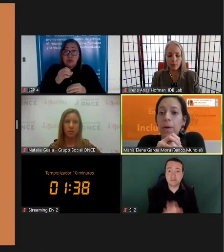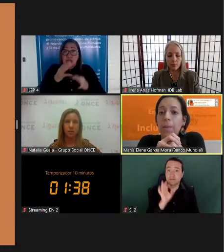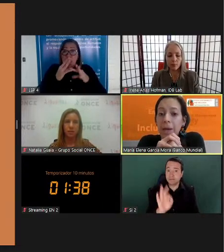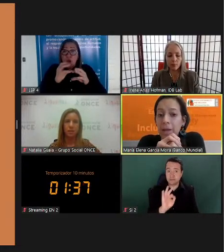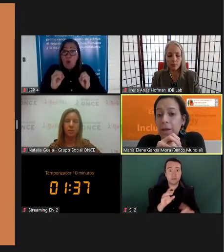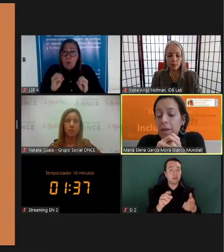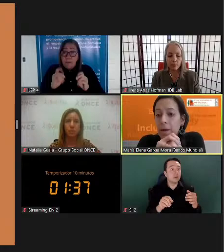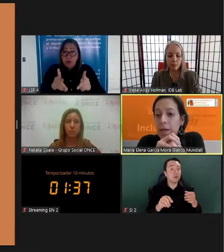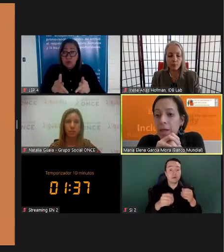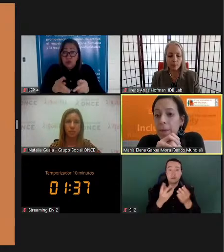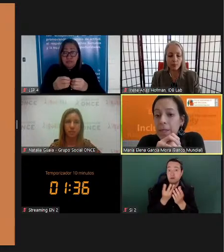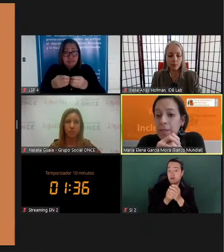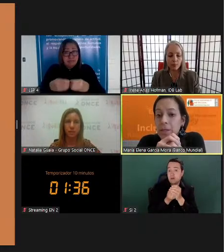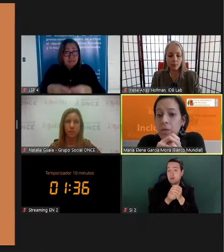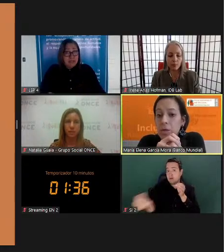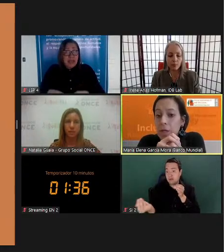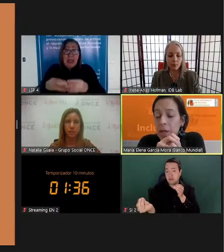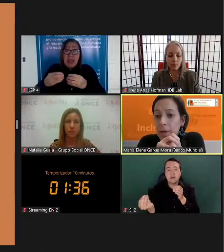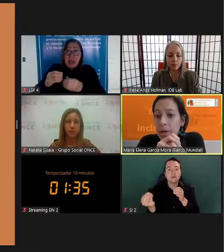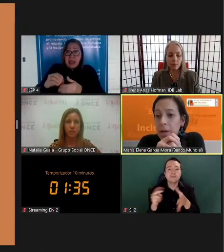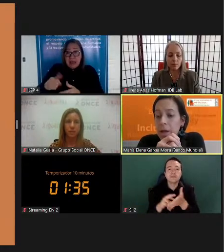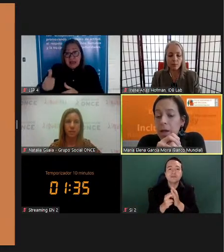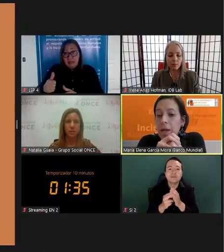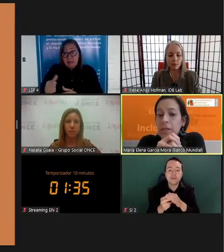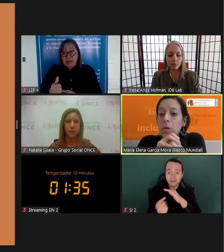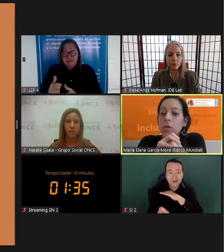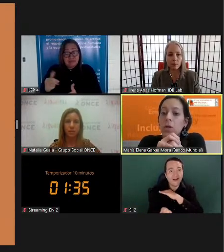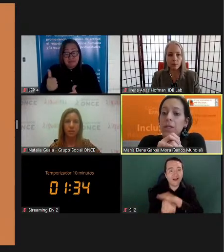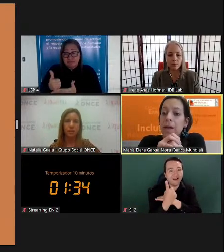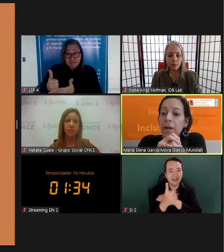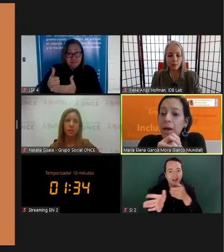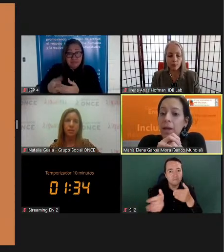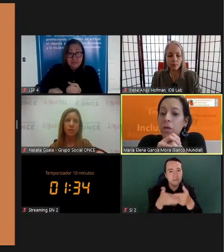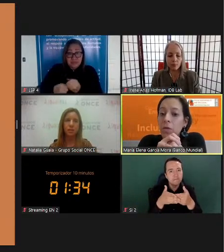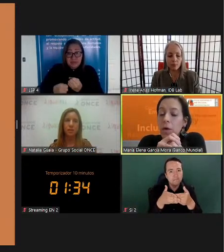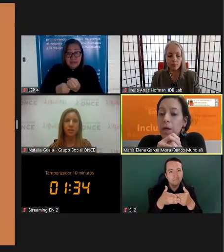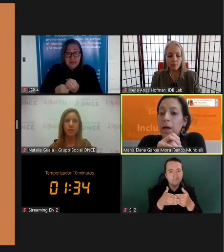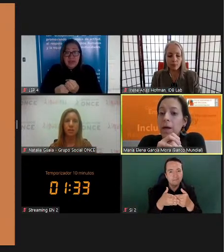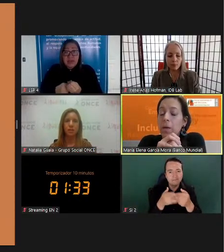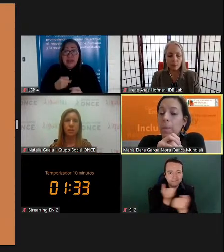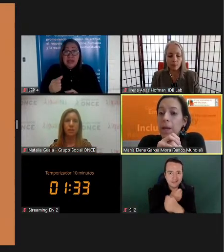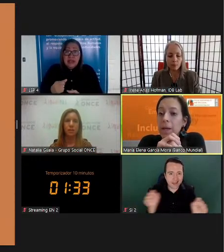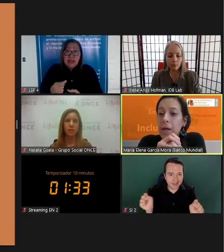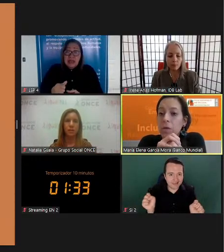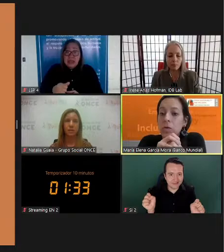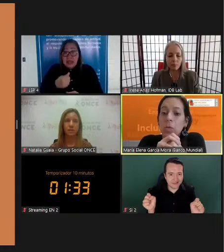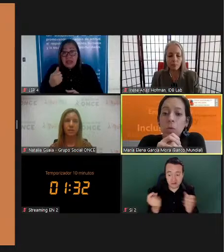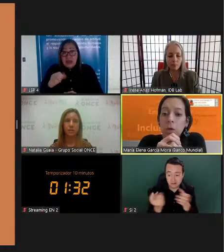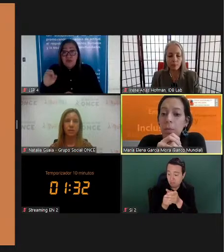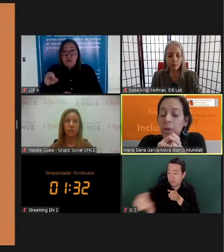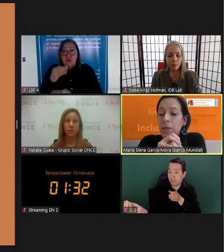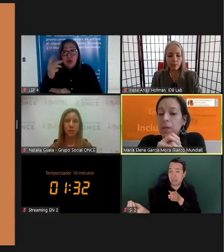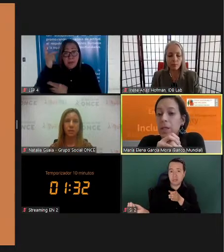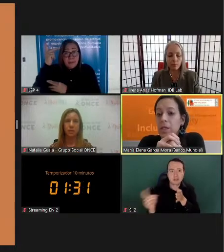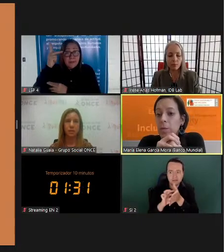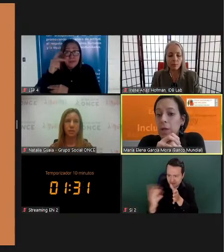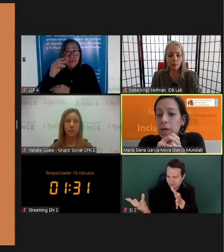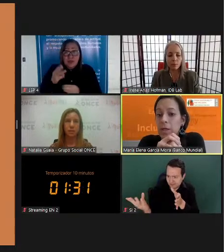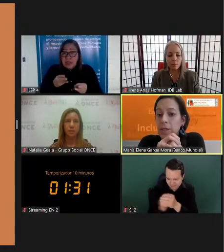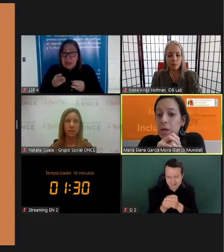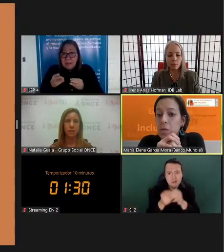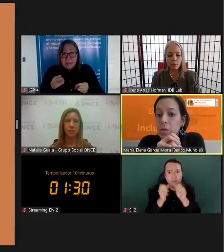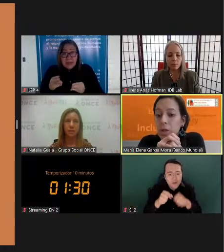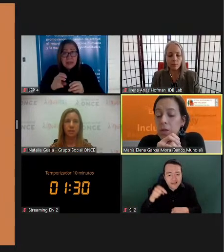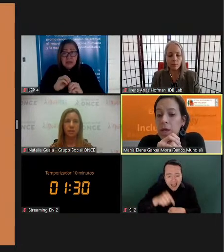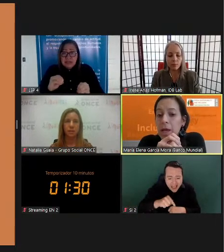finish by saying that exclusion is a loss opportunity and it is unsustainable exclusion is living out very